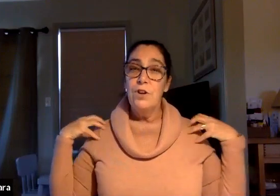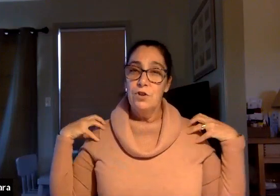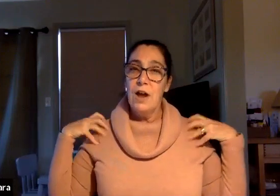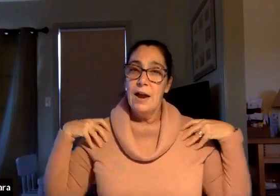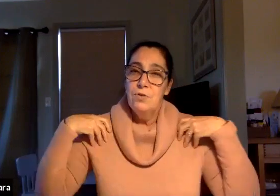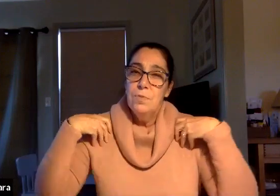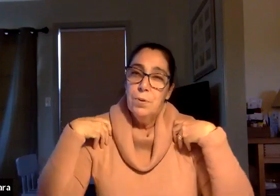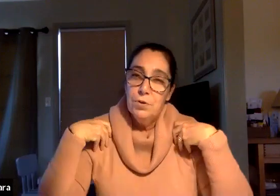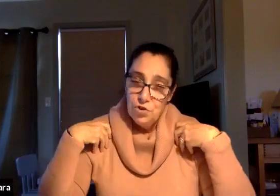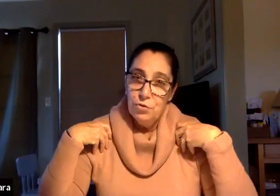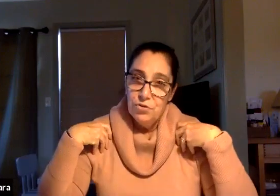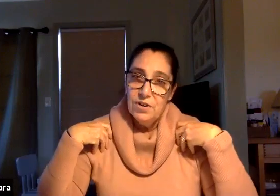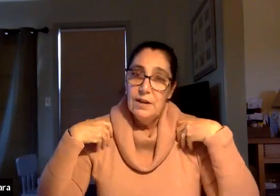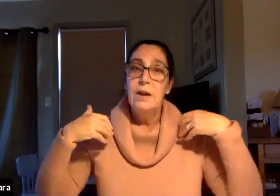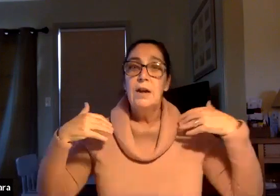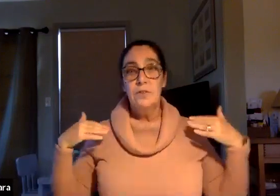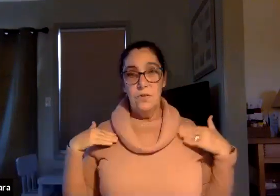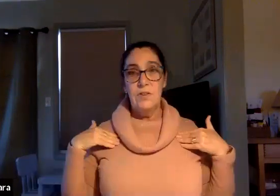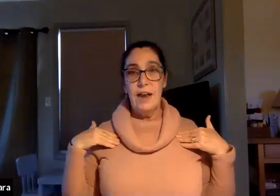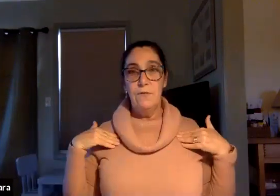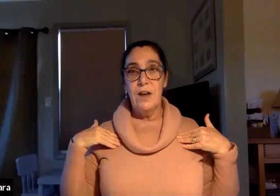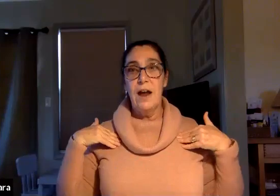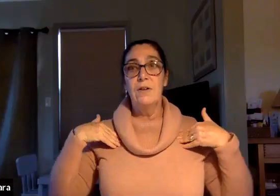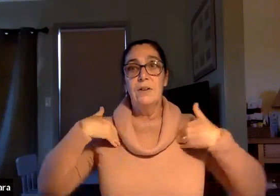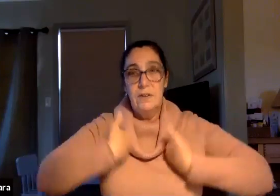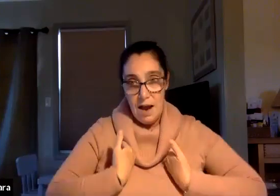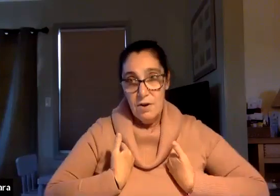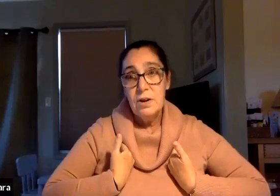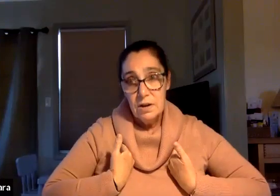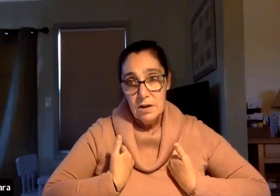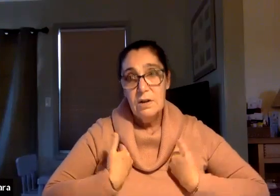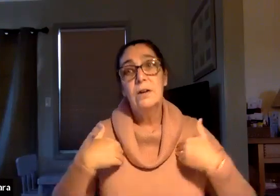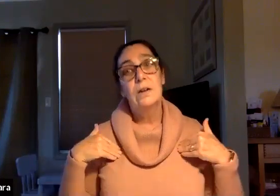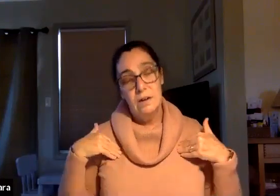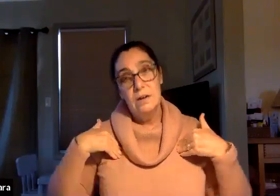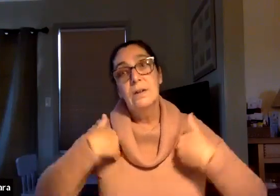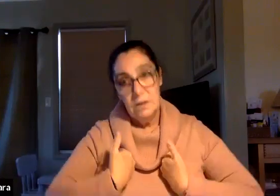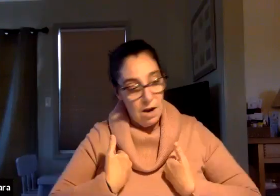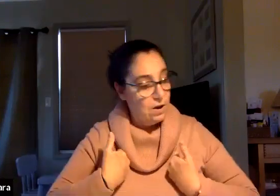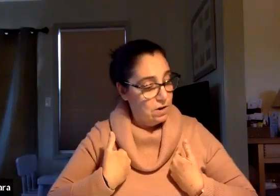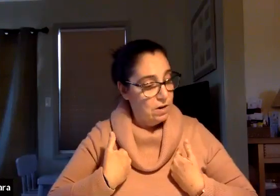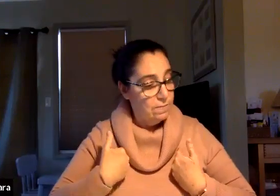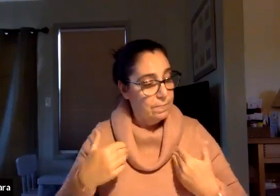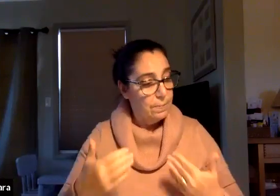you're tired, you pull your shoulders in. So the sign for tired is tired. Tired.